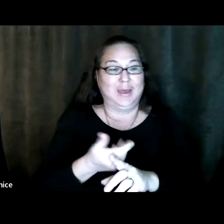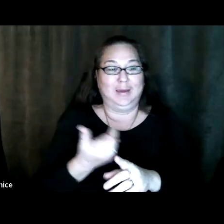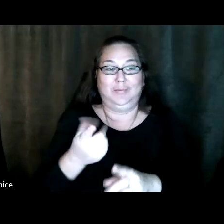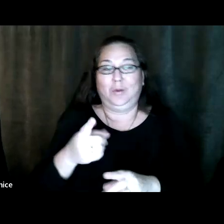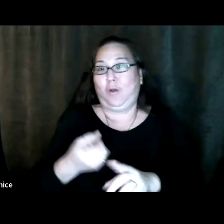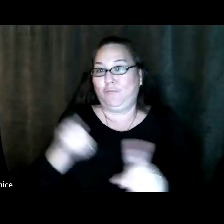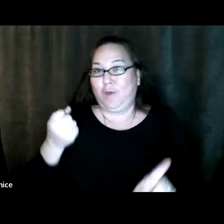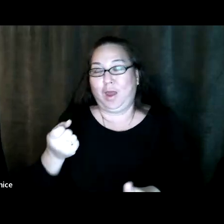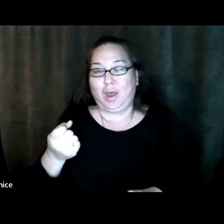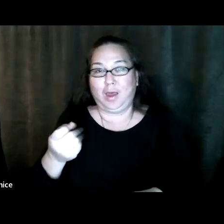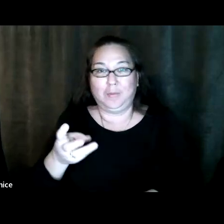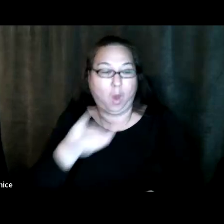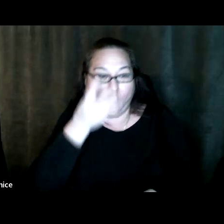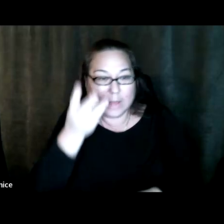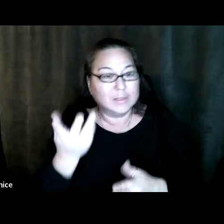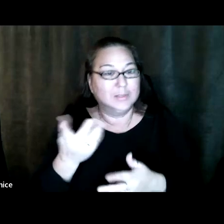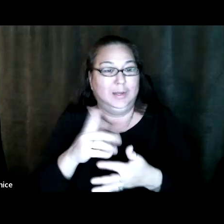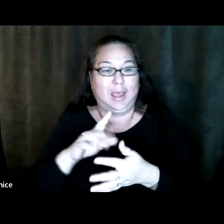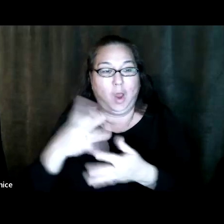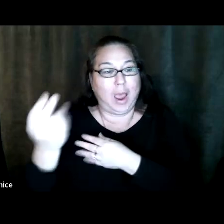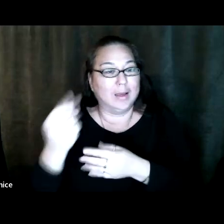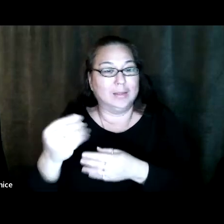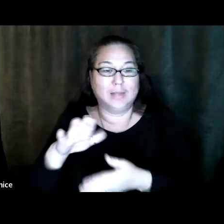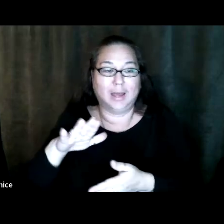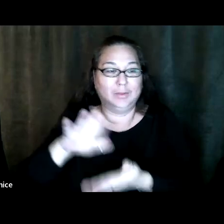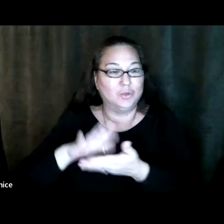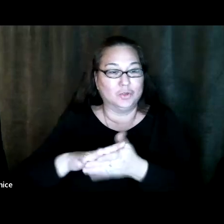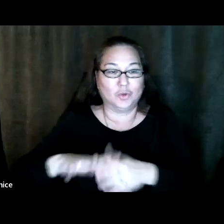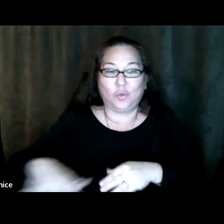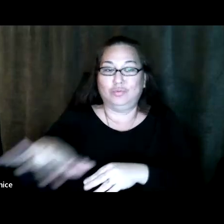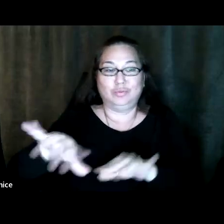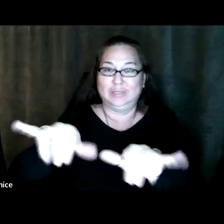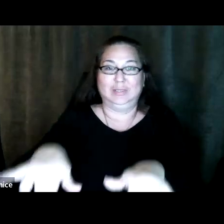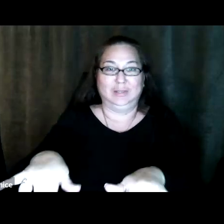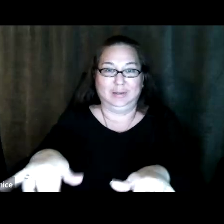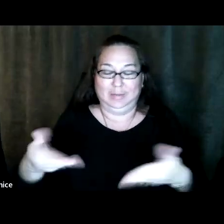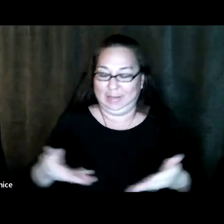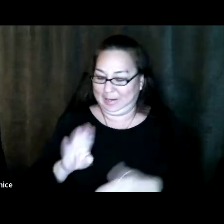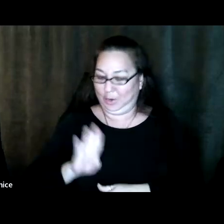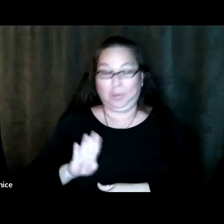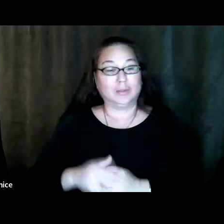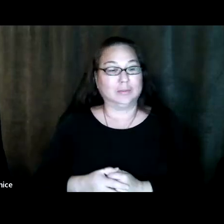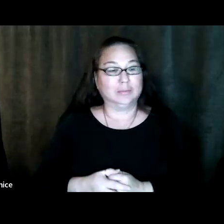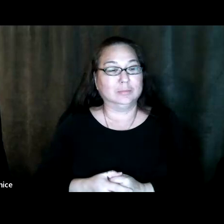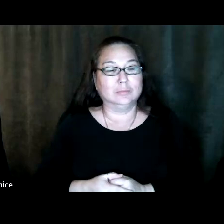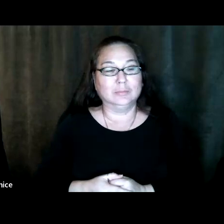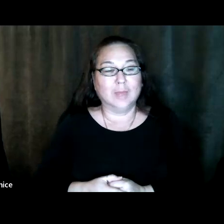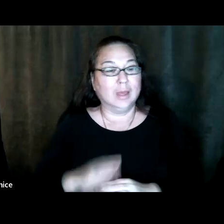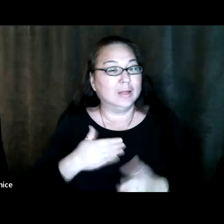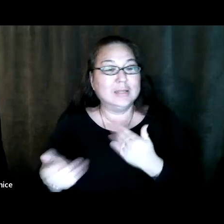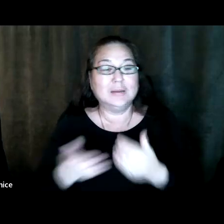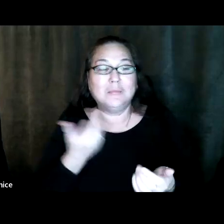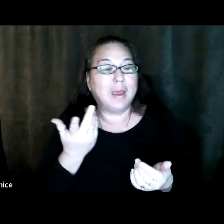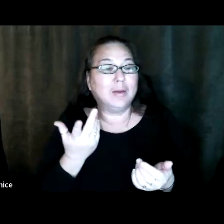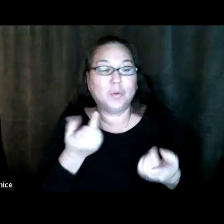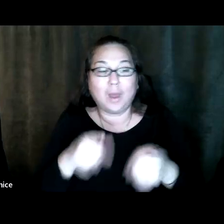matter. And further, this should continue. The next step for the Commonwealth and for the BPS will be the creation